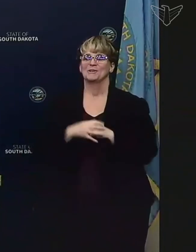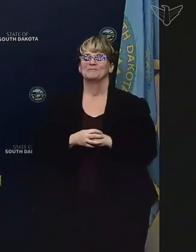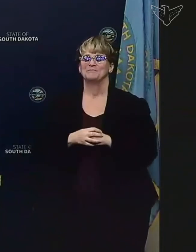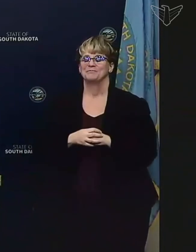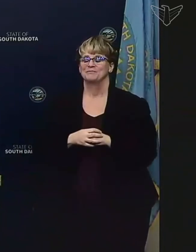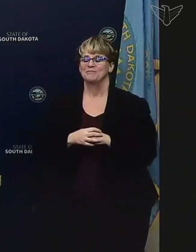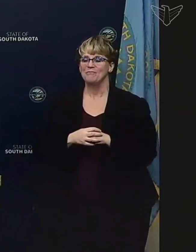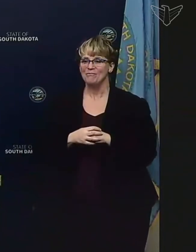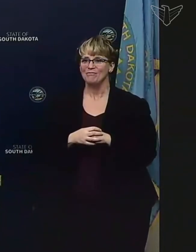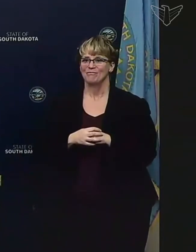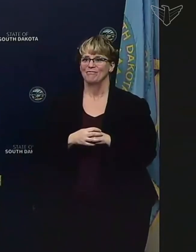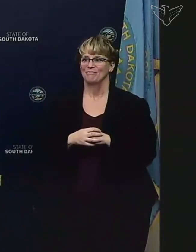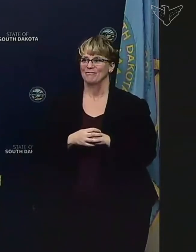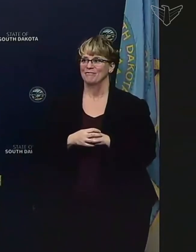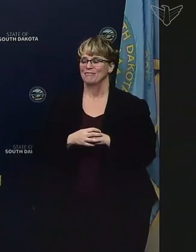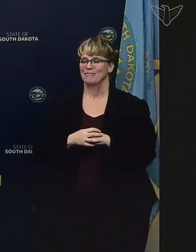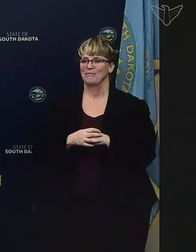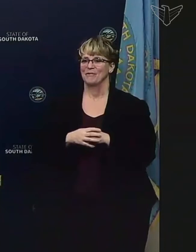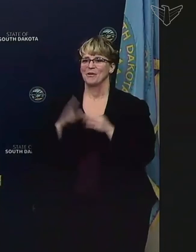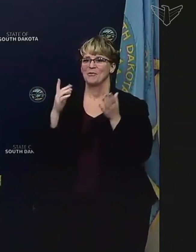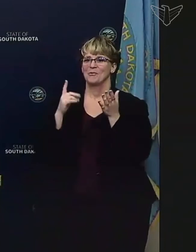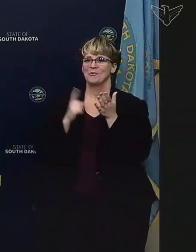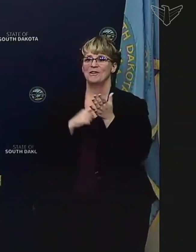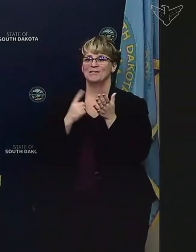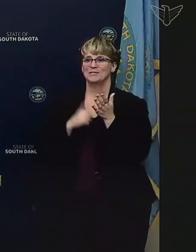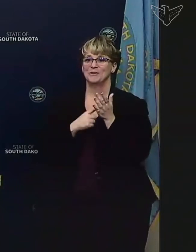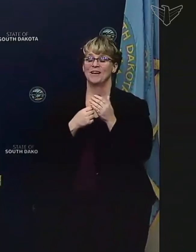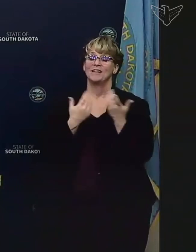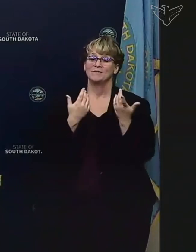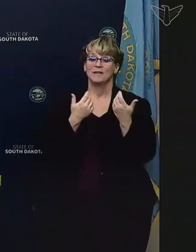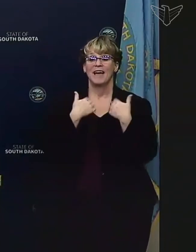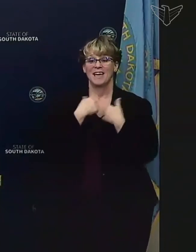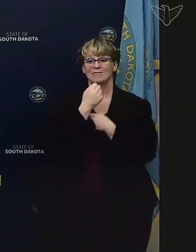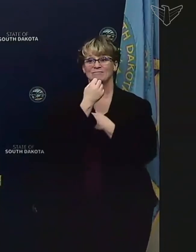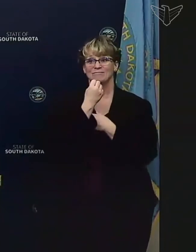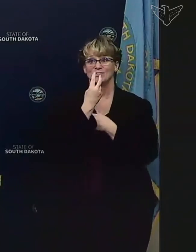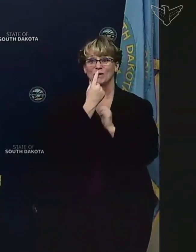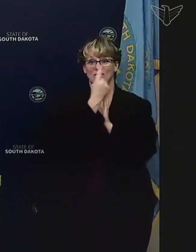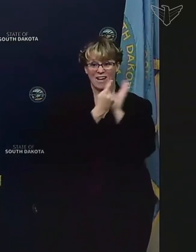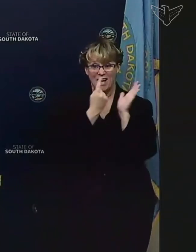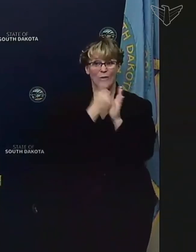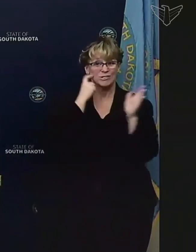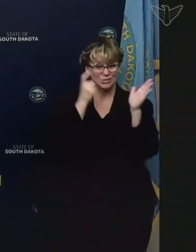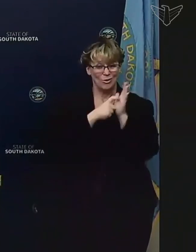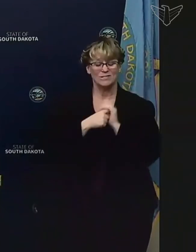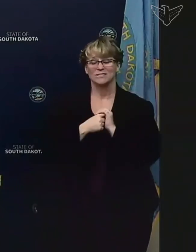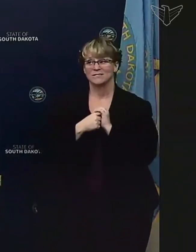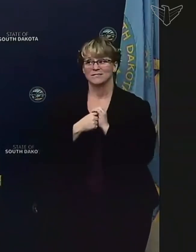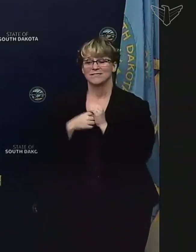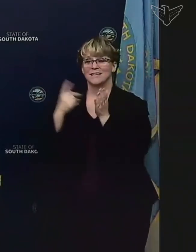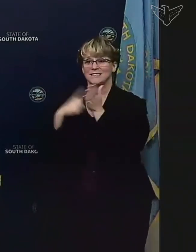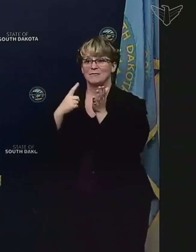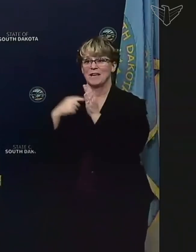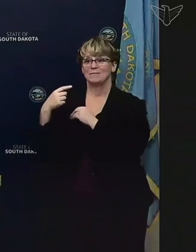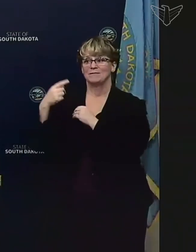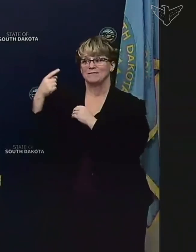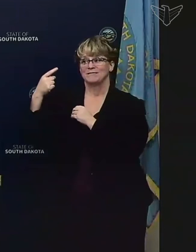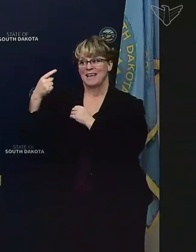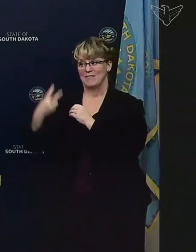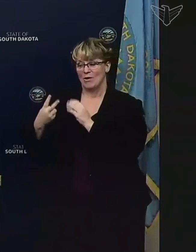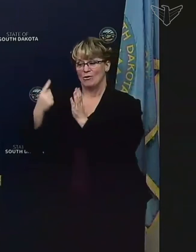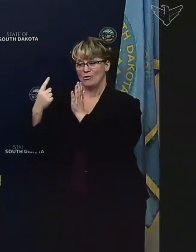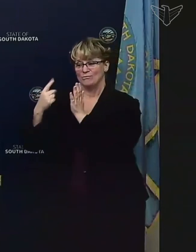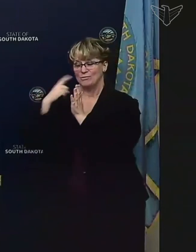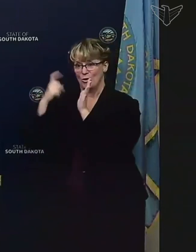and we have given her at times 12 hours of notice. Sometimes we've given her a half-hour notice. Sometimes we've literally